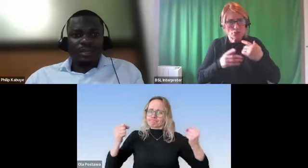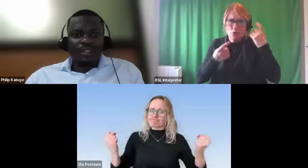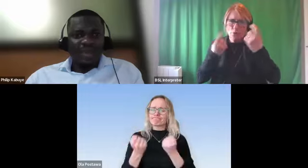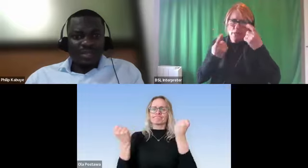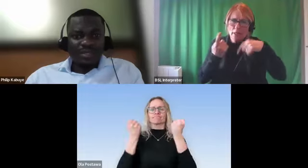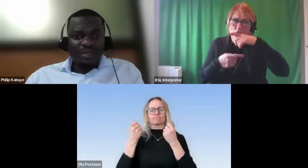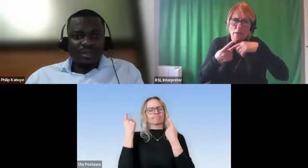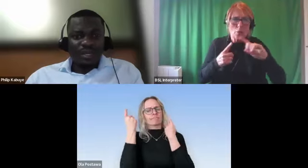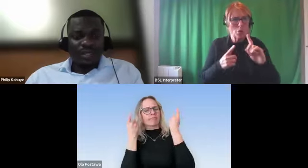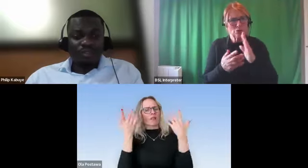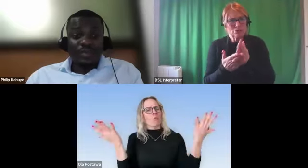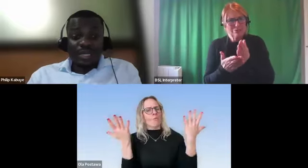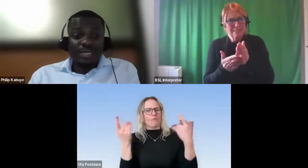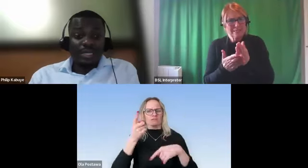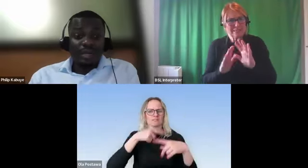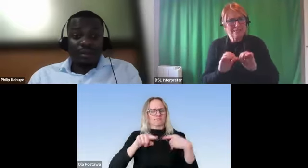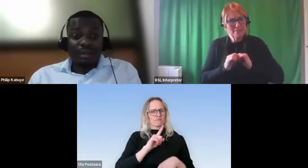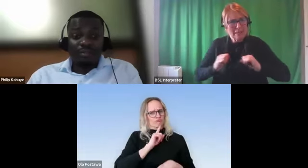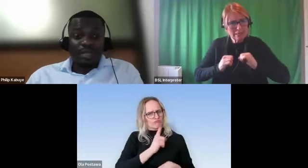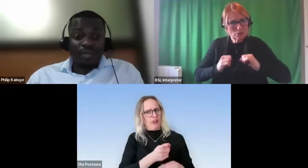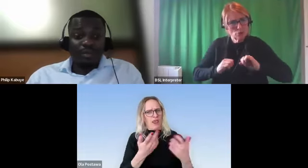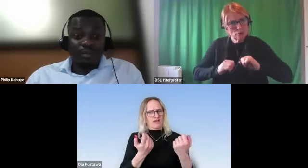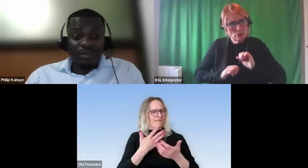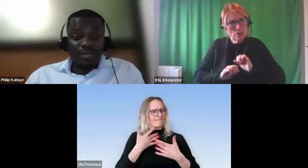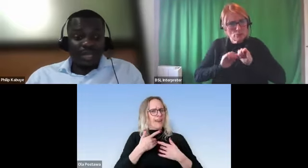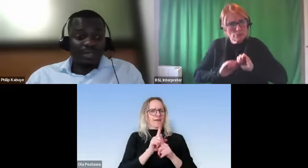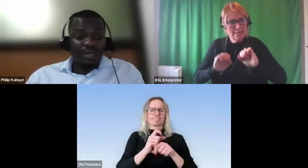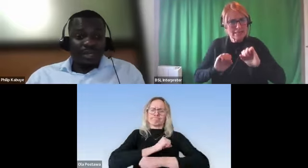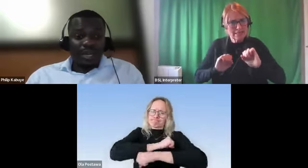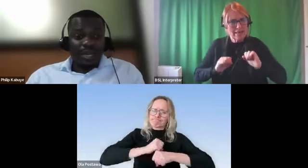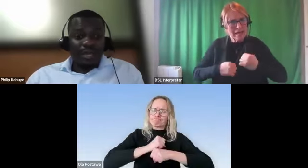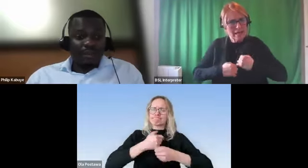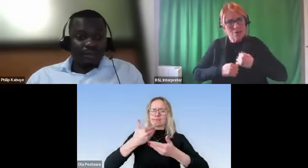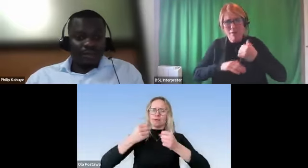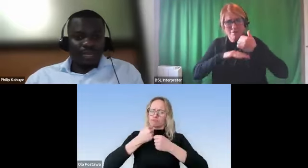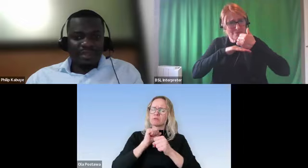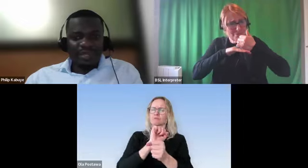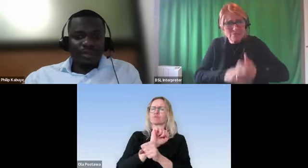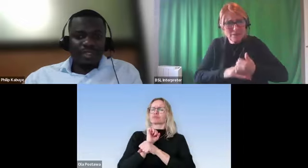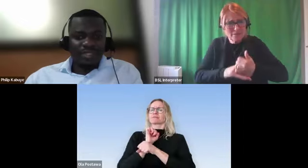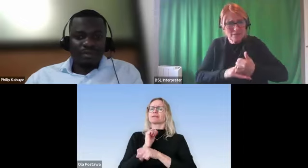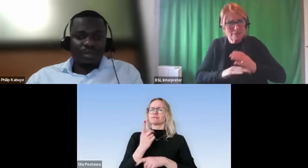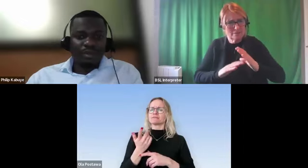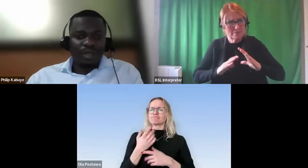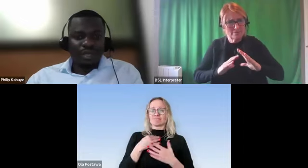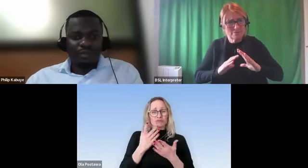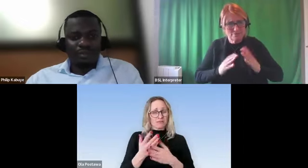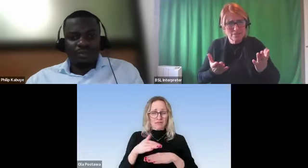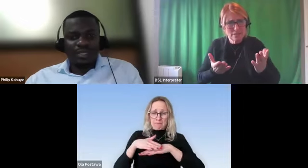trusted spaces to protect our fundamental freedoms, as I think what you